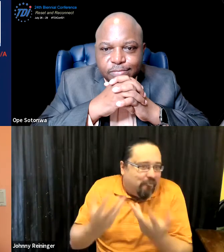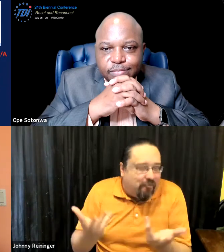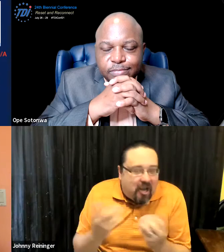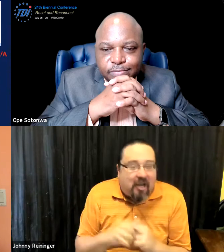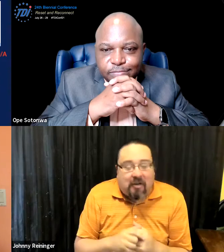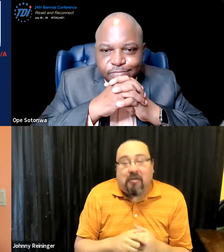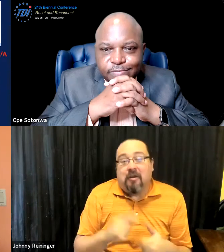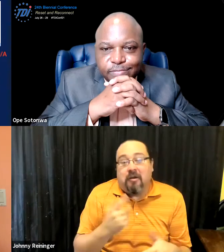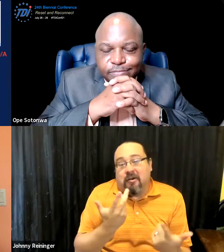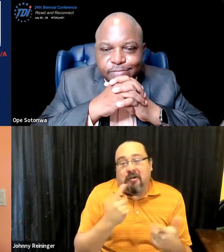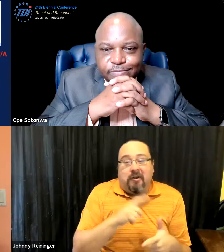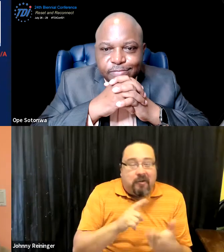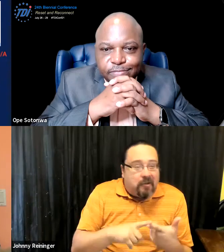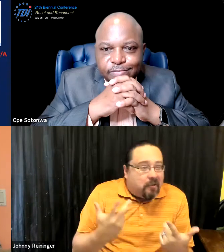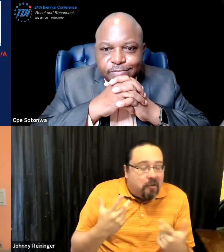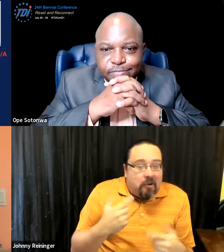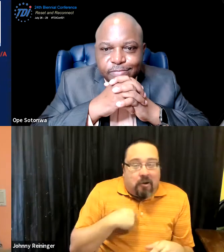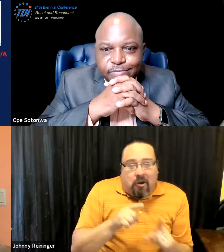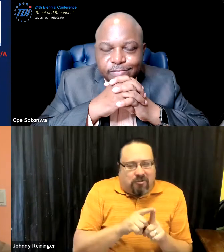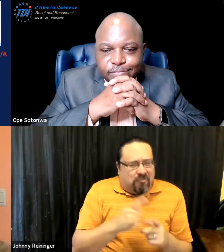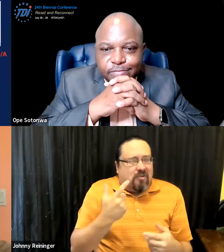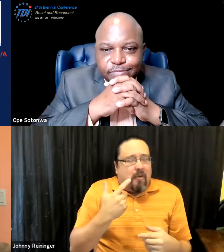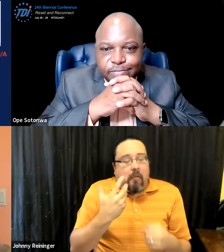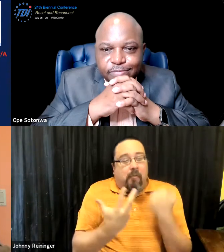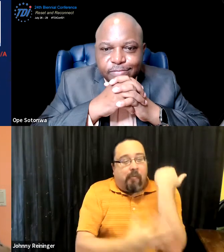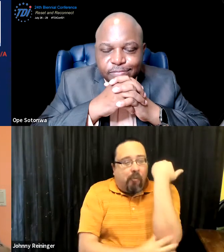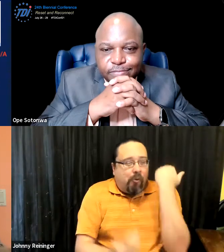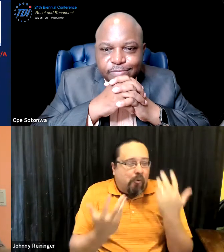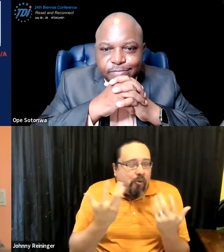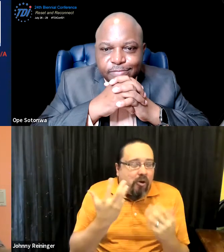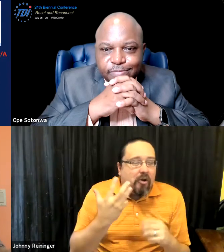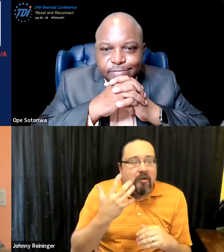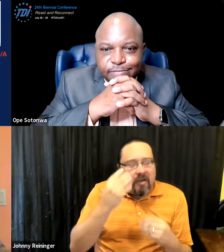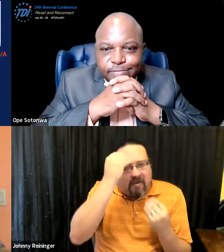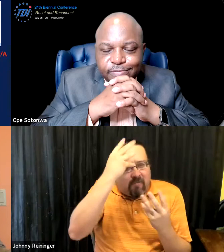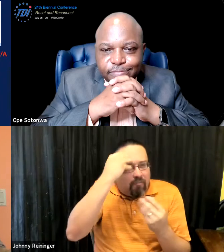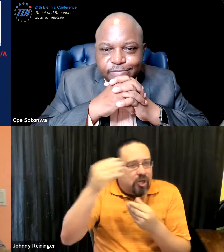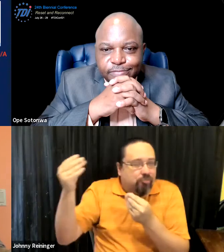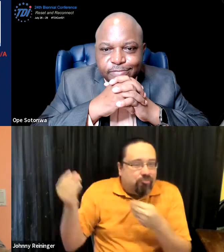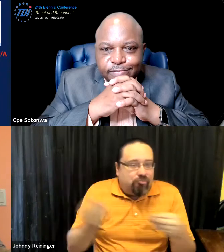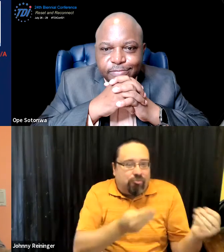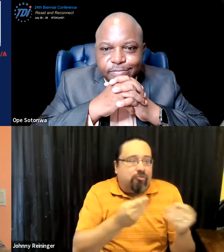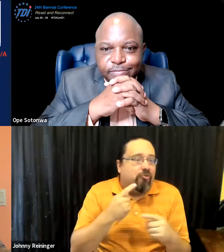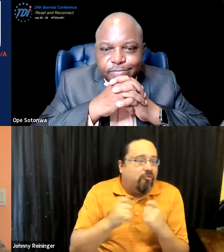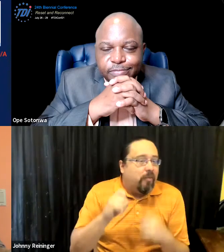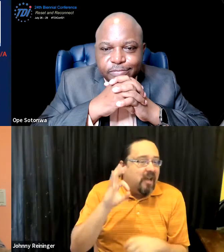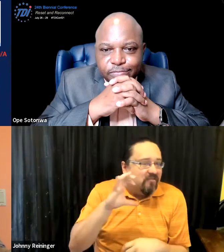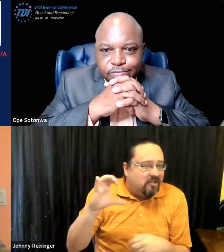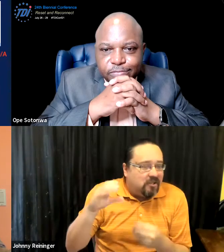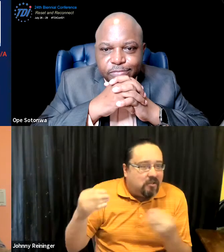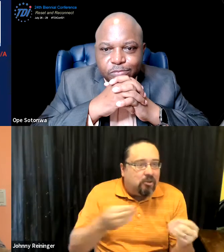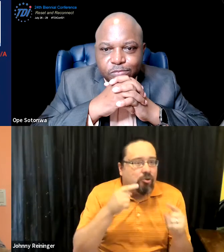So video phones aren't provided on the reservations. And also the information